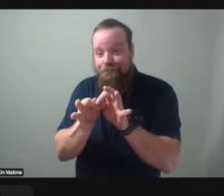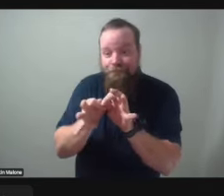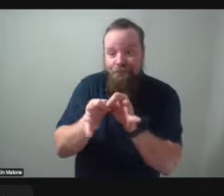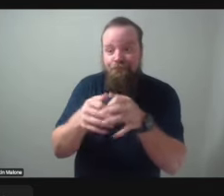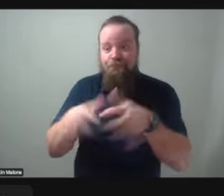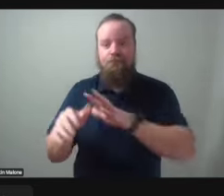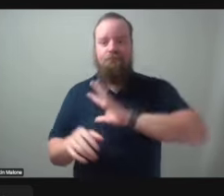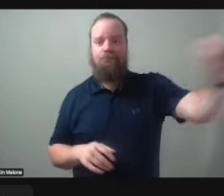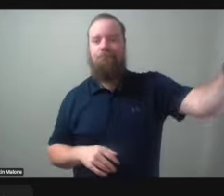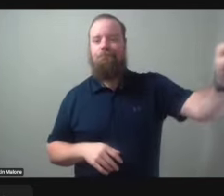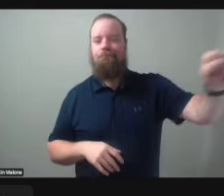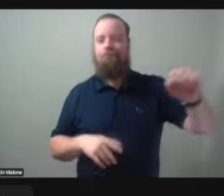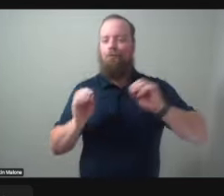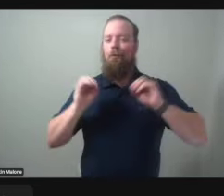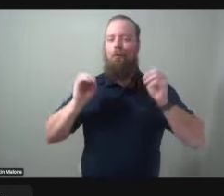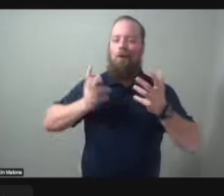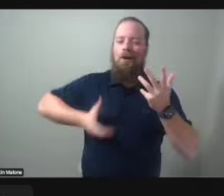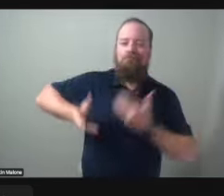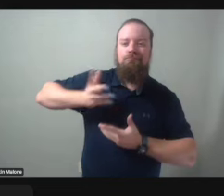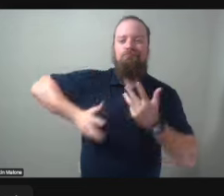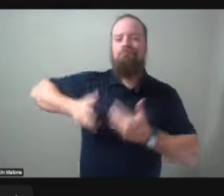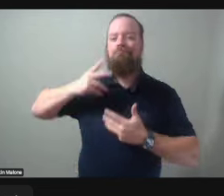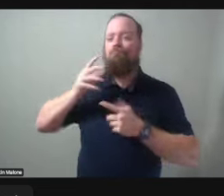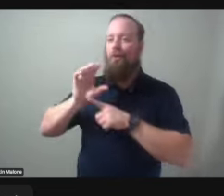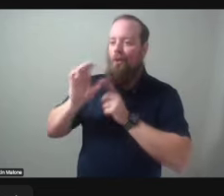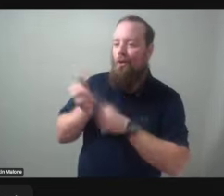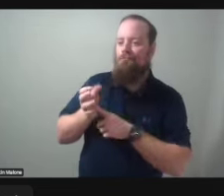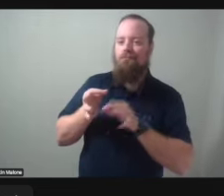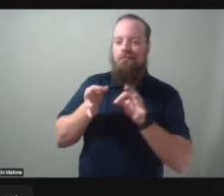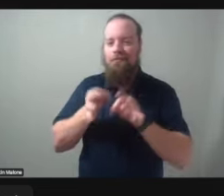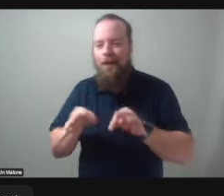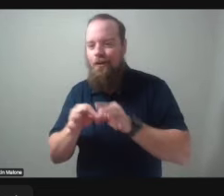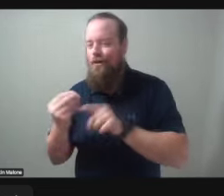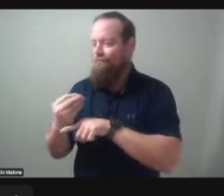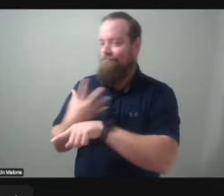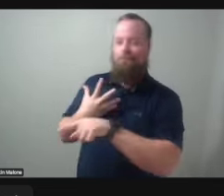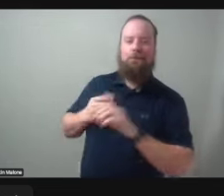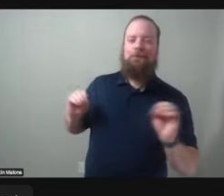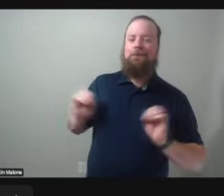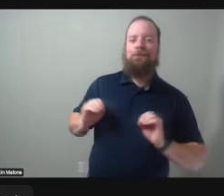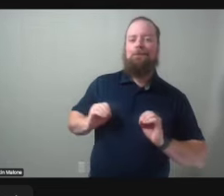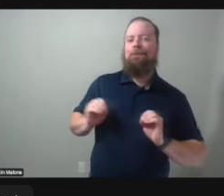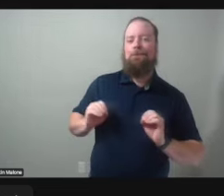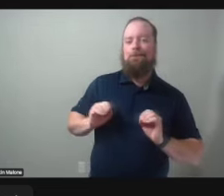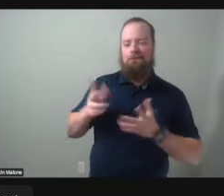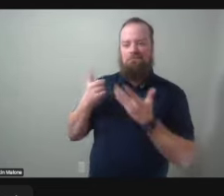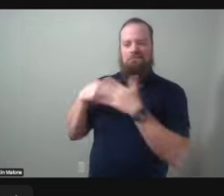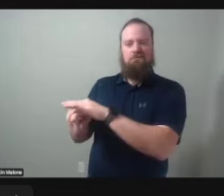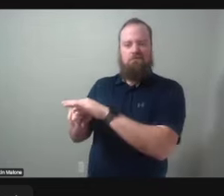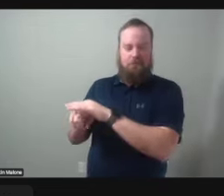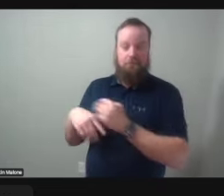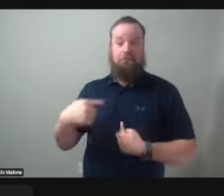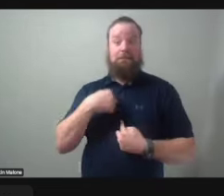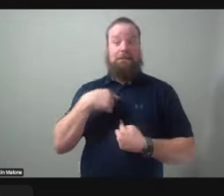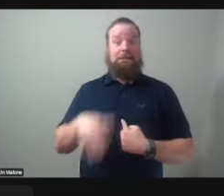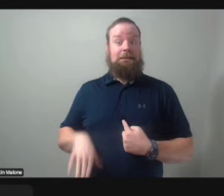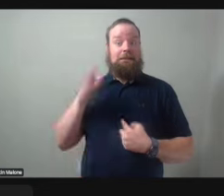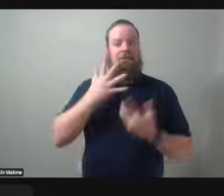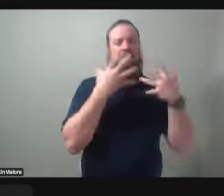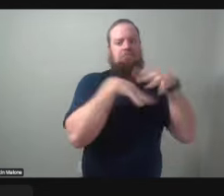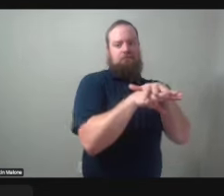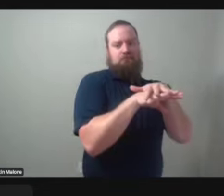deaf person in that district. And so they are extremely isolated. They aren't exposed to